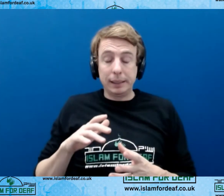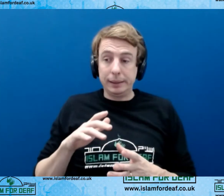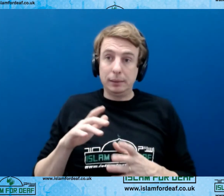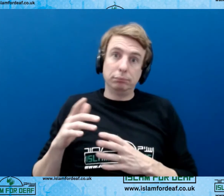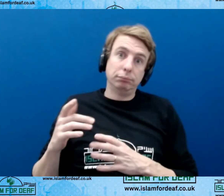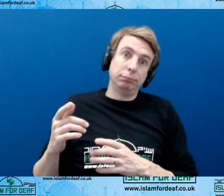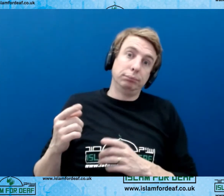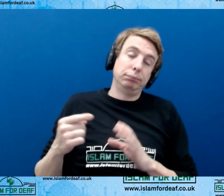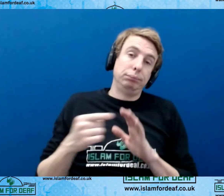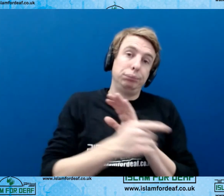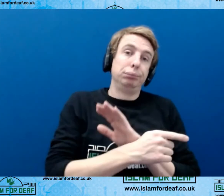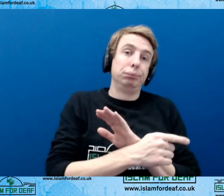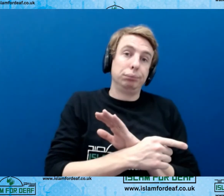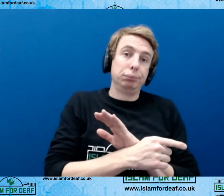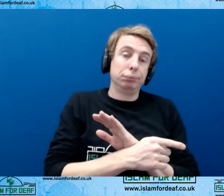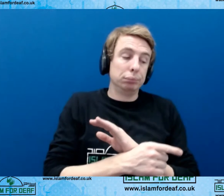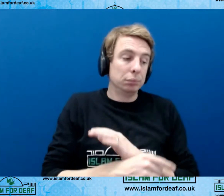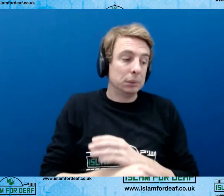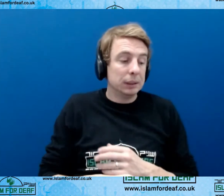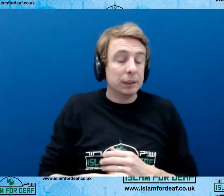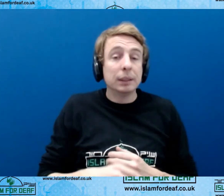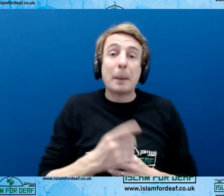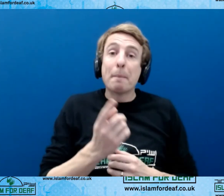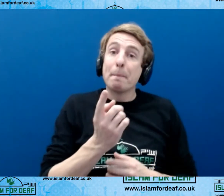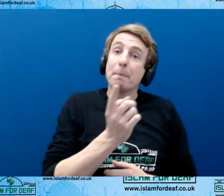their return.